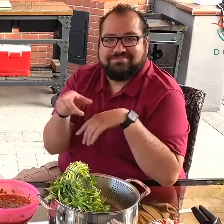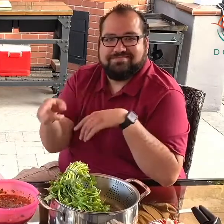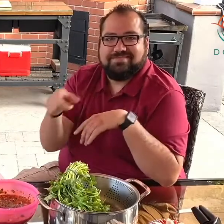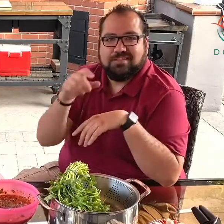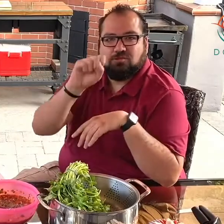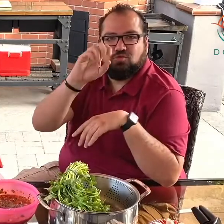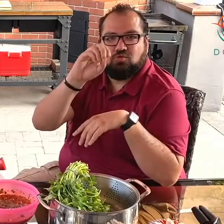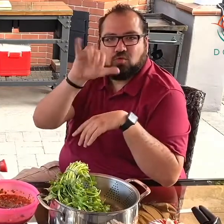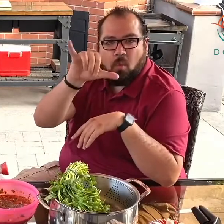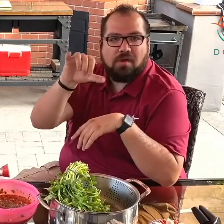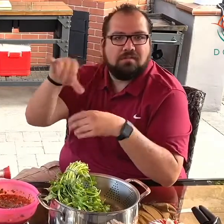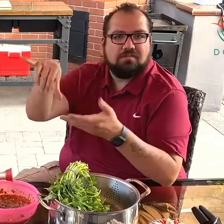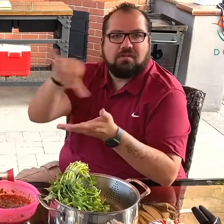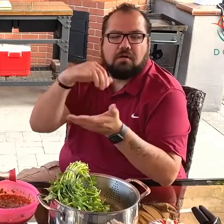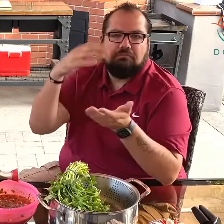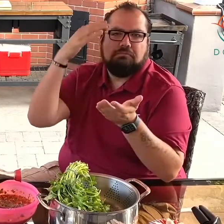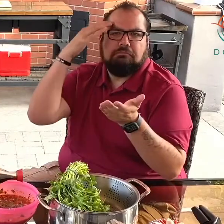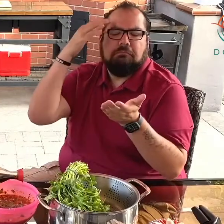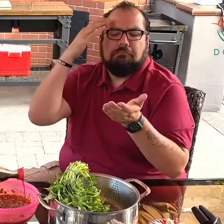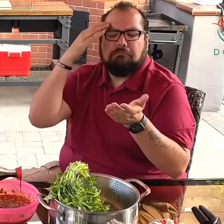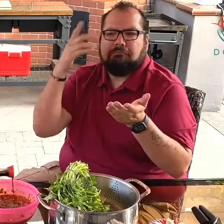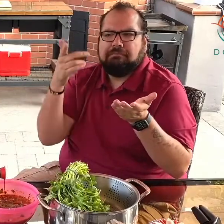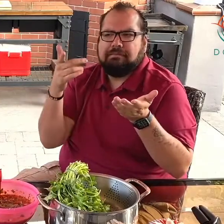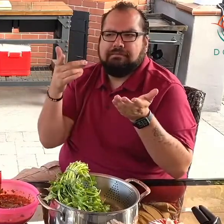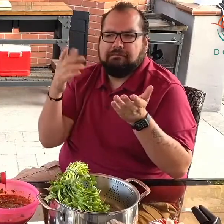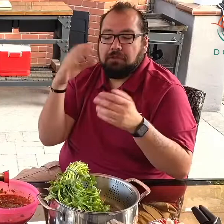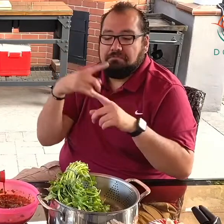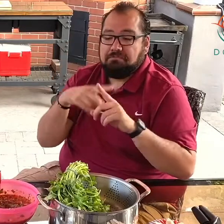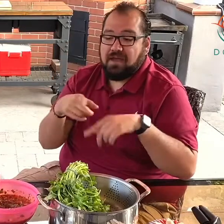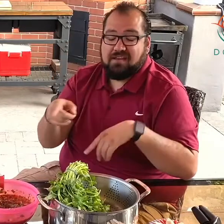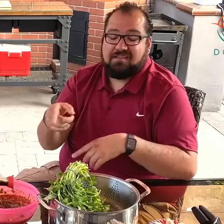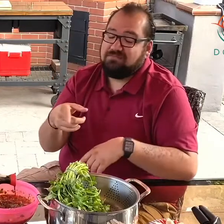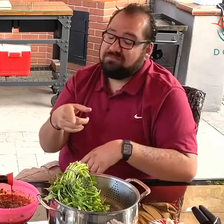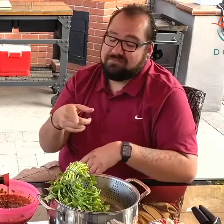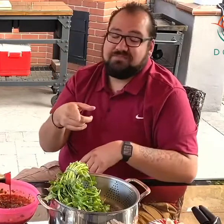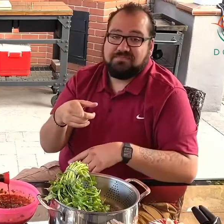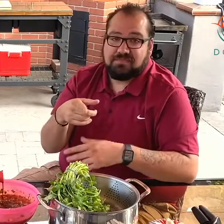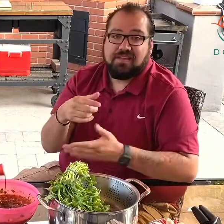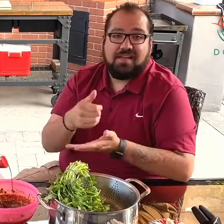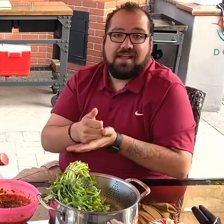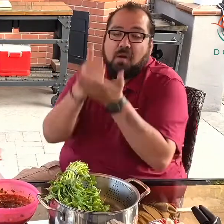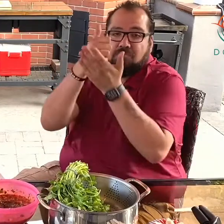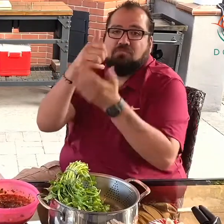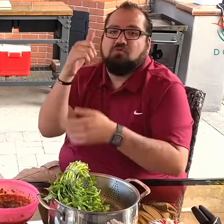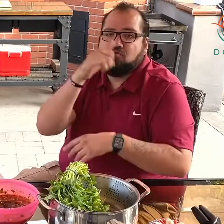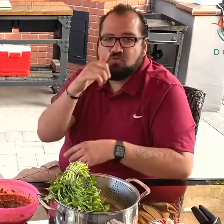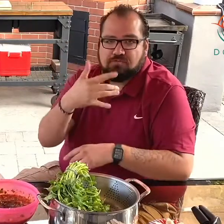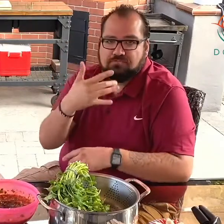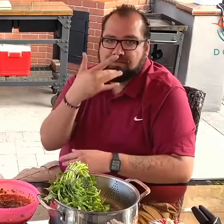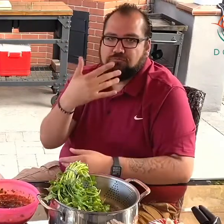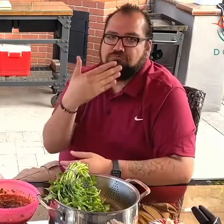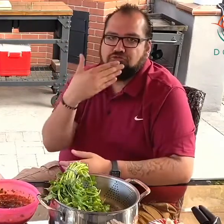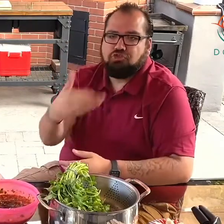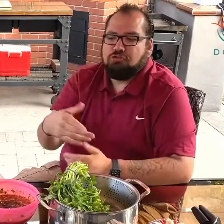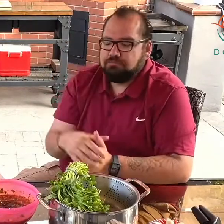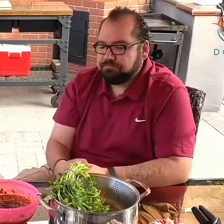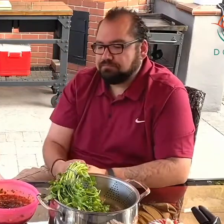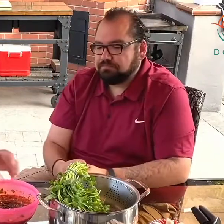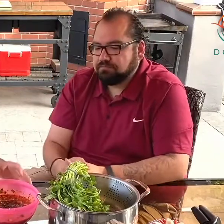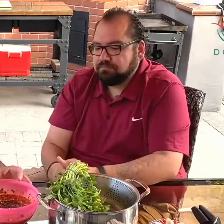And this is our secret here, soy sauce. And it really helps tremendously. It tastes very